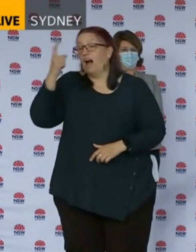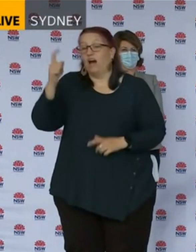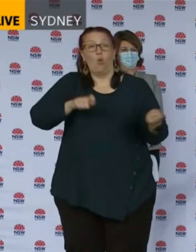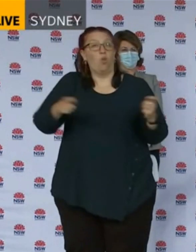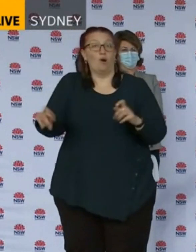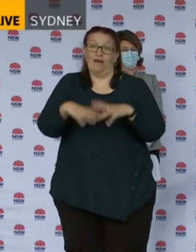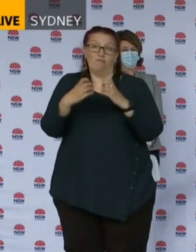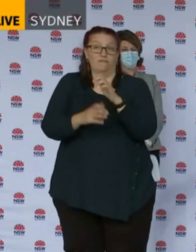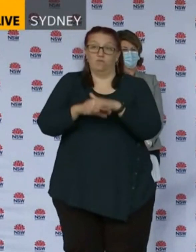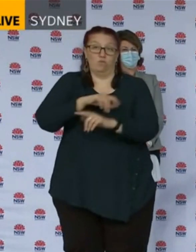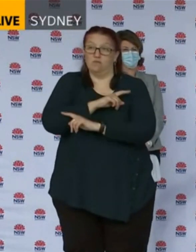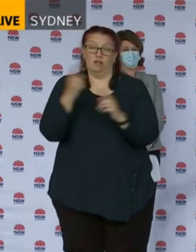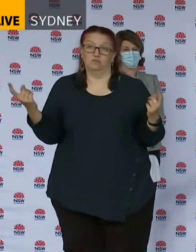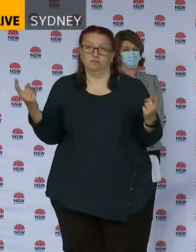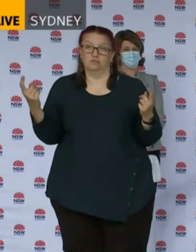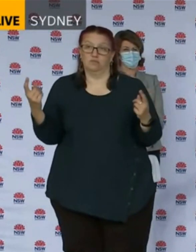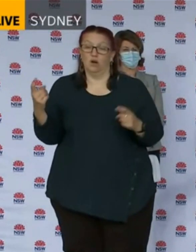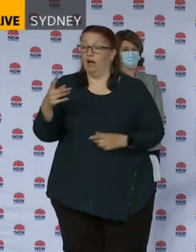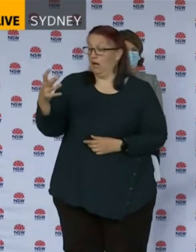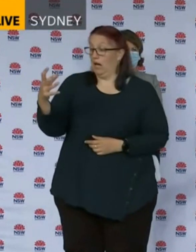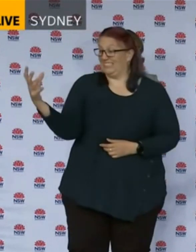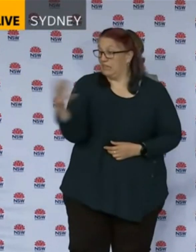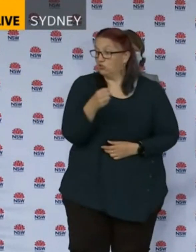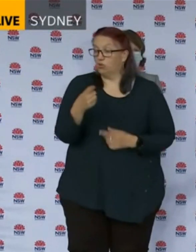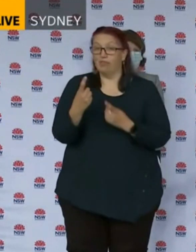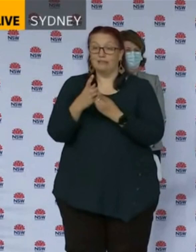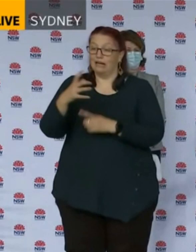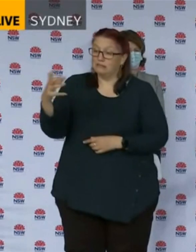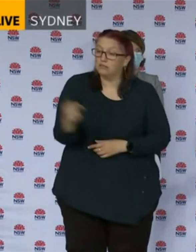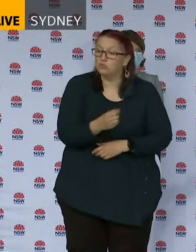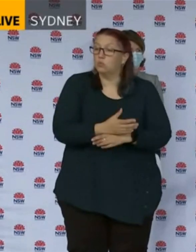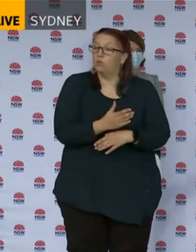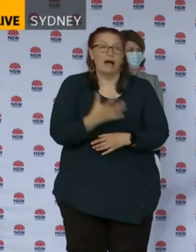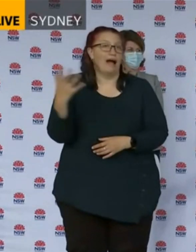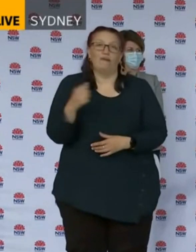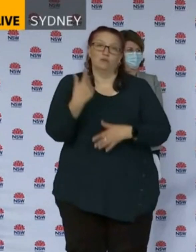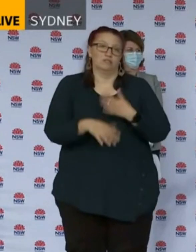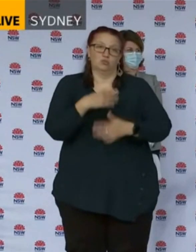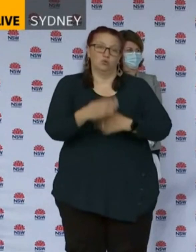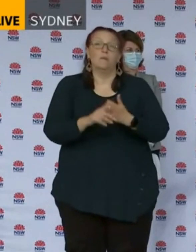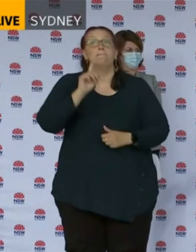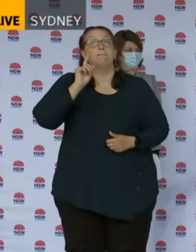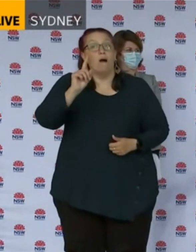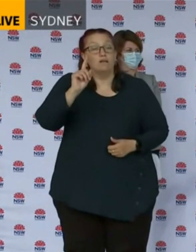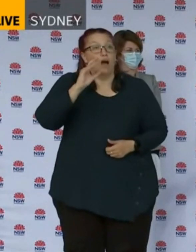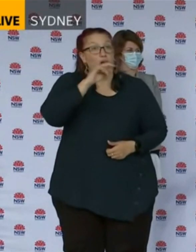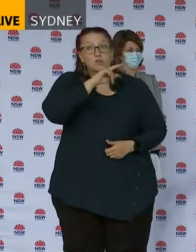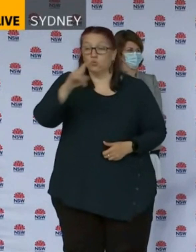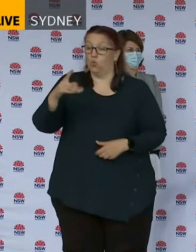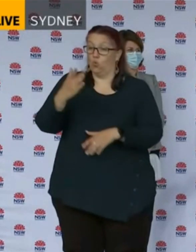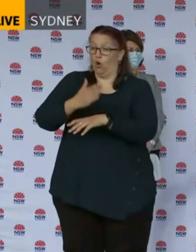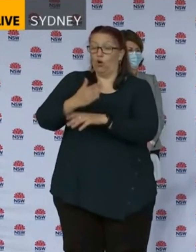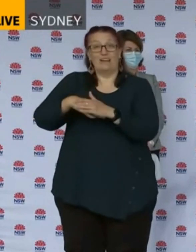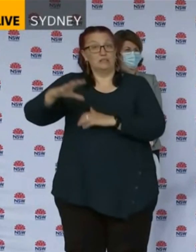to be particularly vigilant. If you've got the mildest of symptoms, please do not go to work. Instead, get